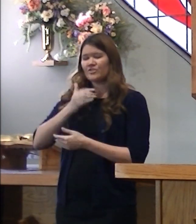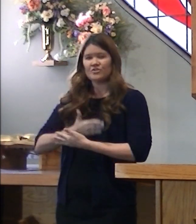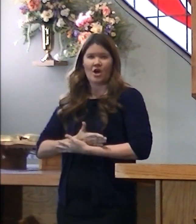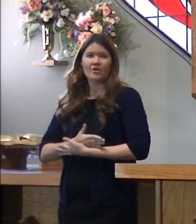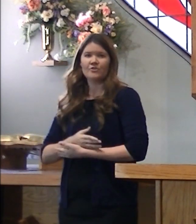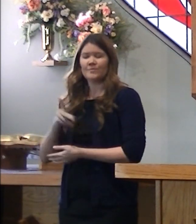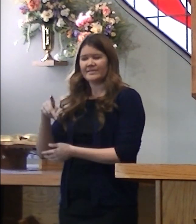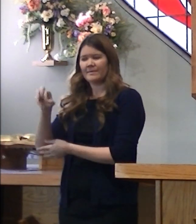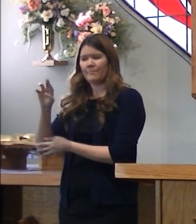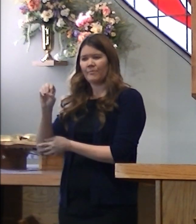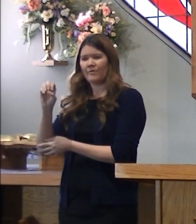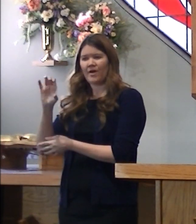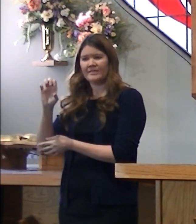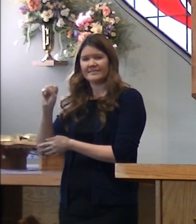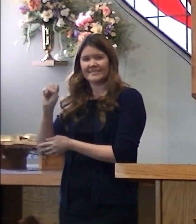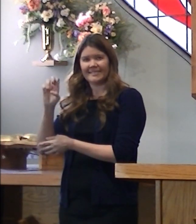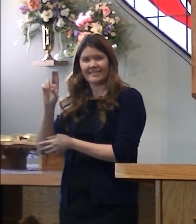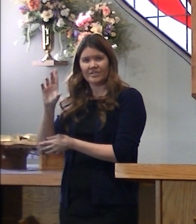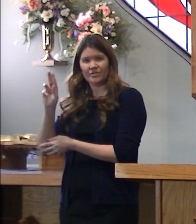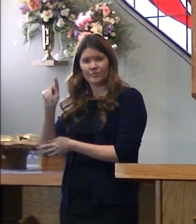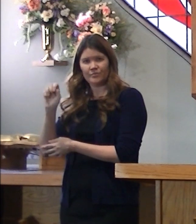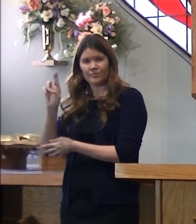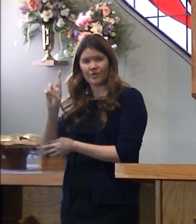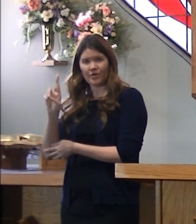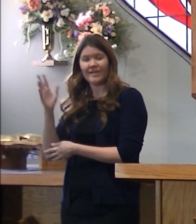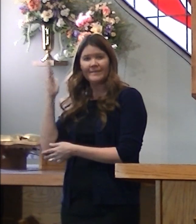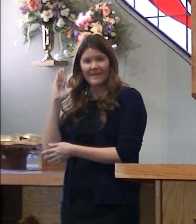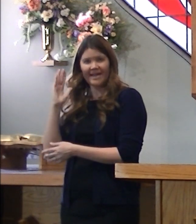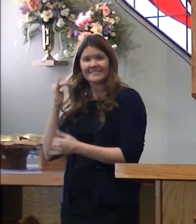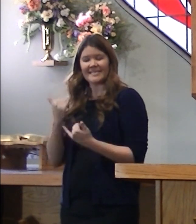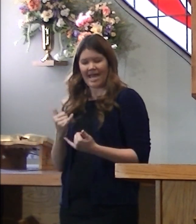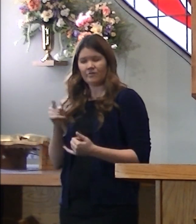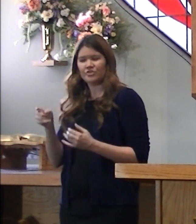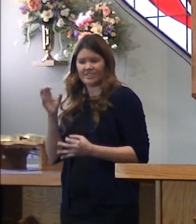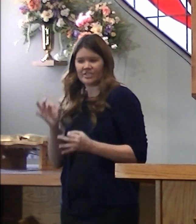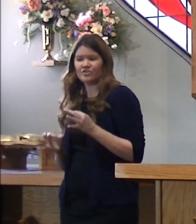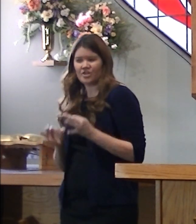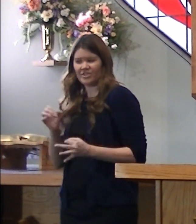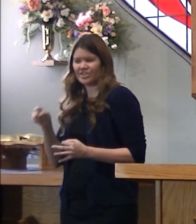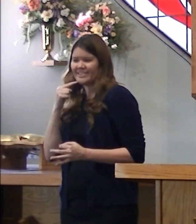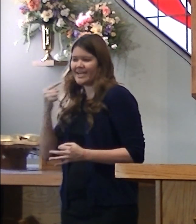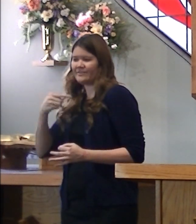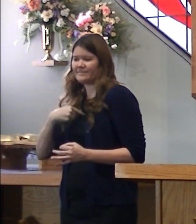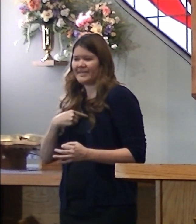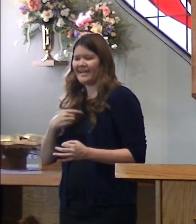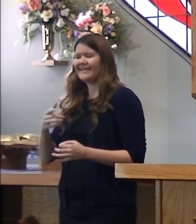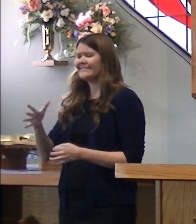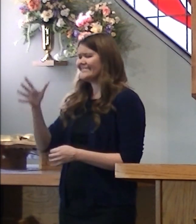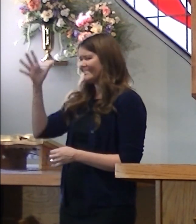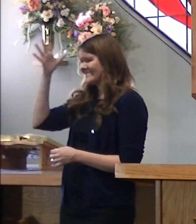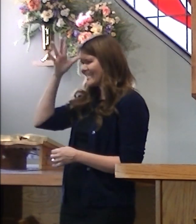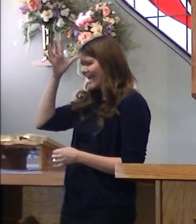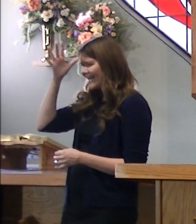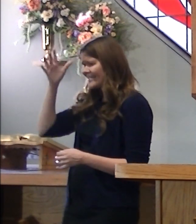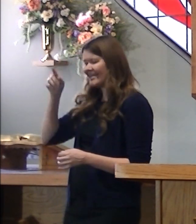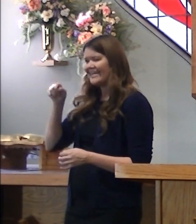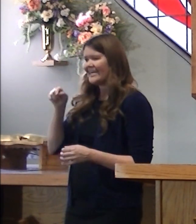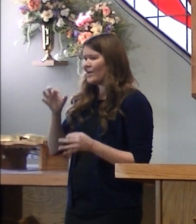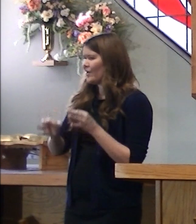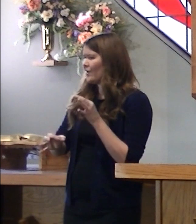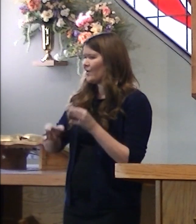a presiding judge, told me that, "Dad, these courtroom dramas are all fiction. They're not